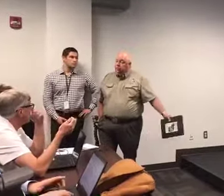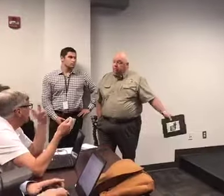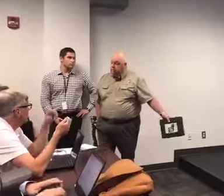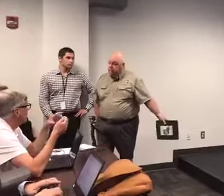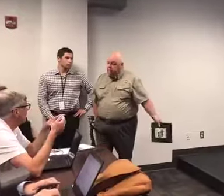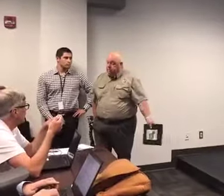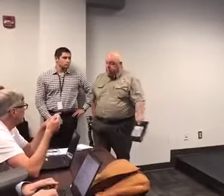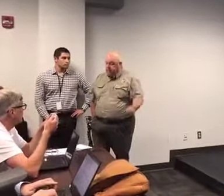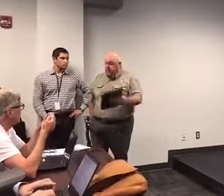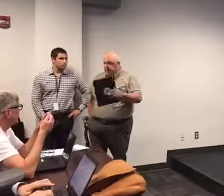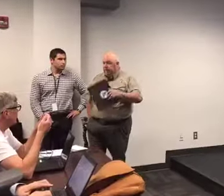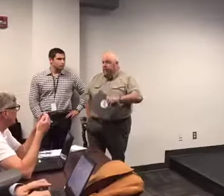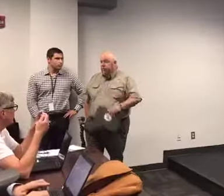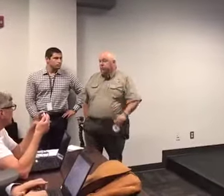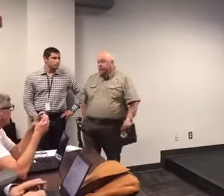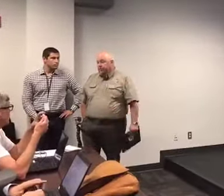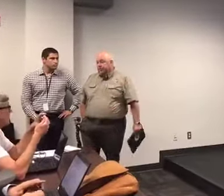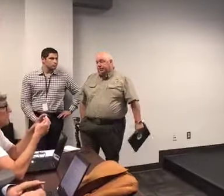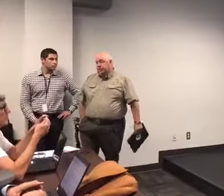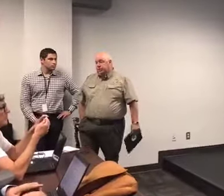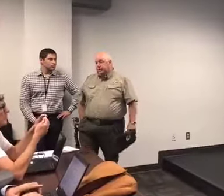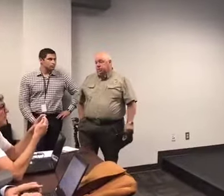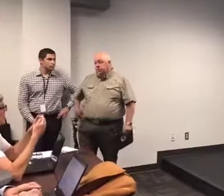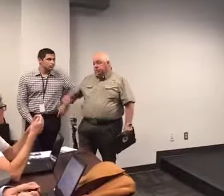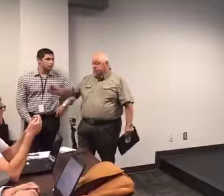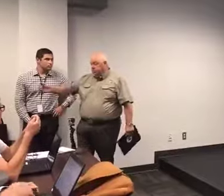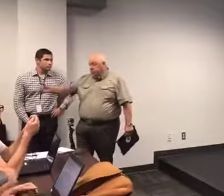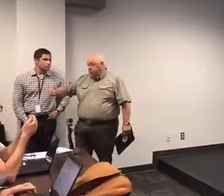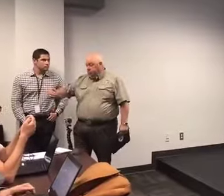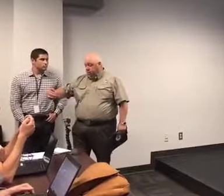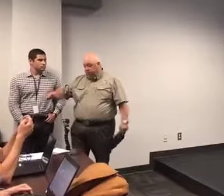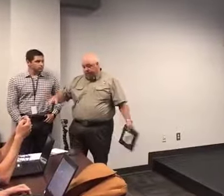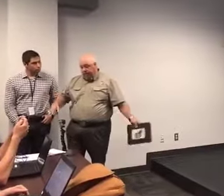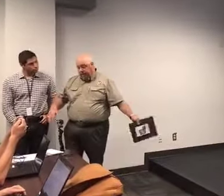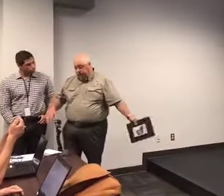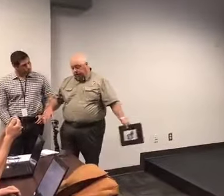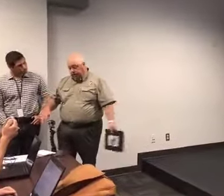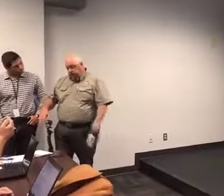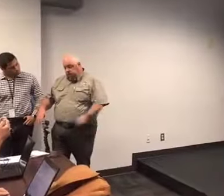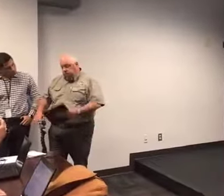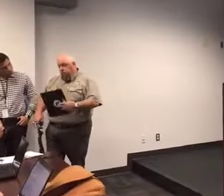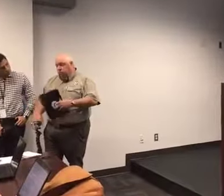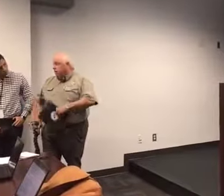The storm comes up through the Atchafalaya, the Morgan City, then you've got Mississippi River water coming down,